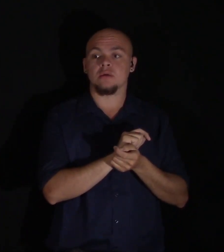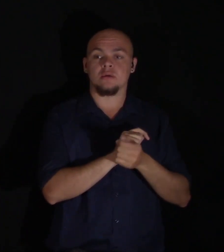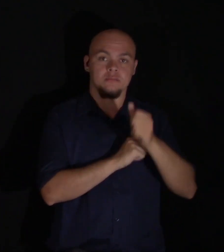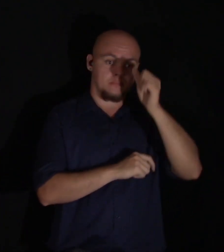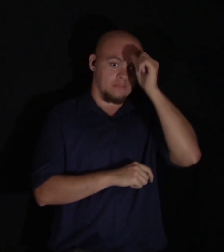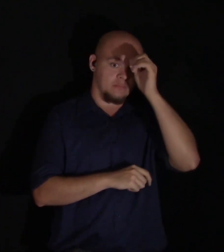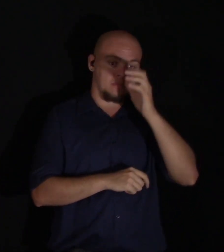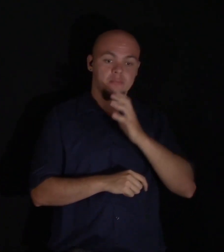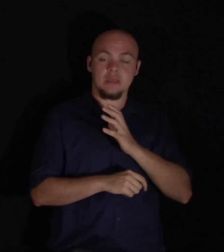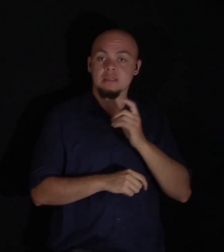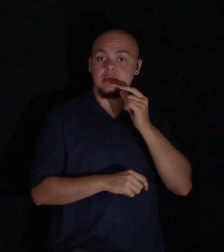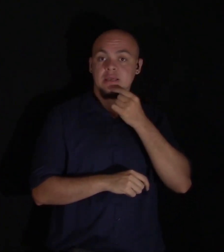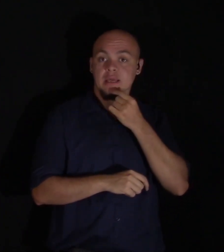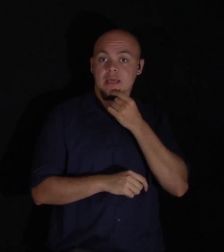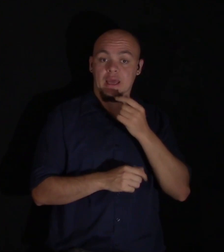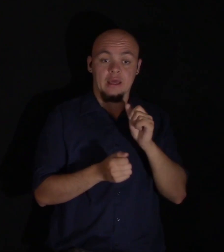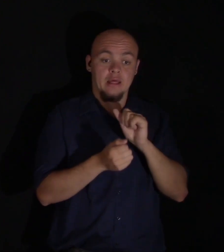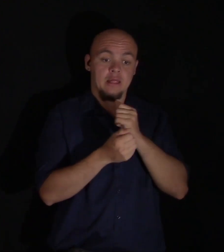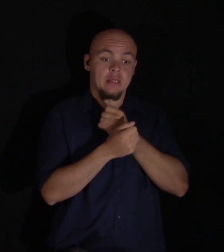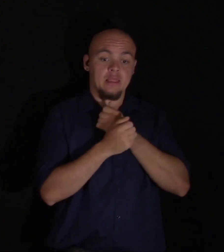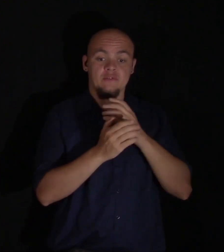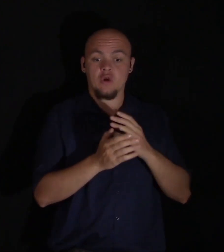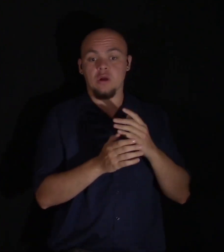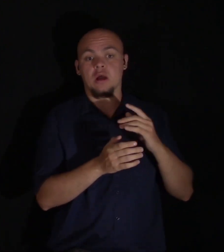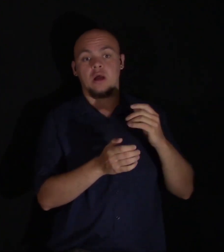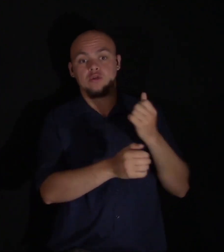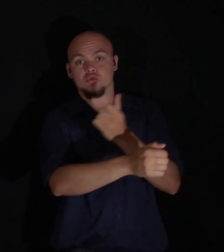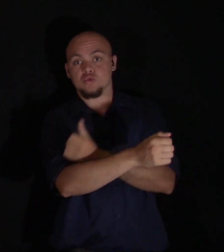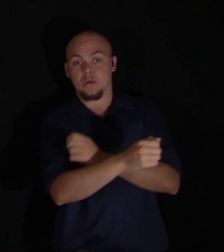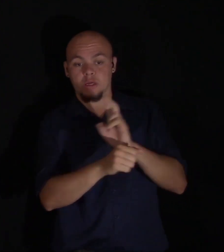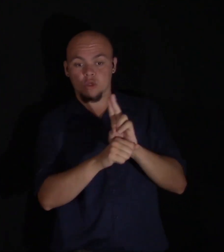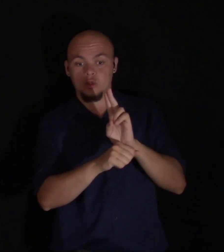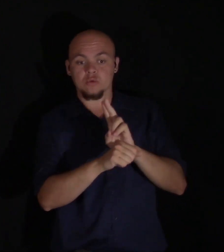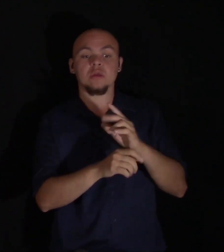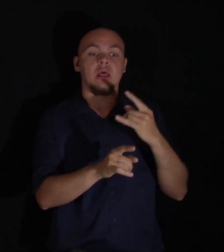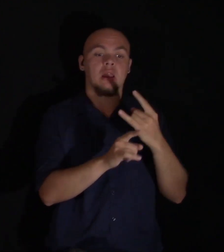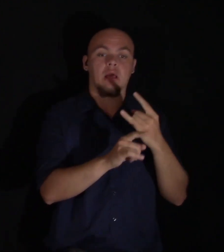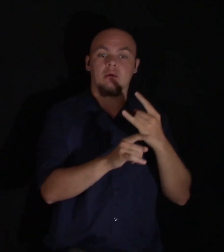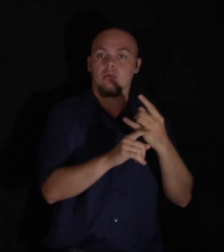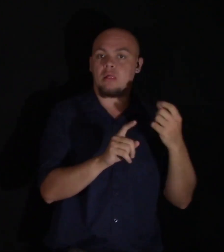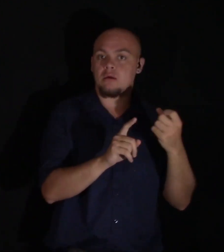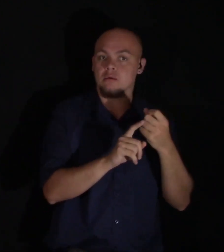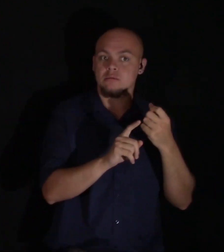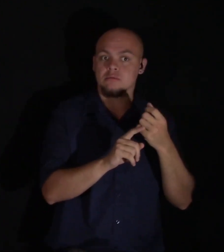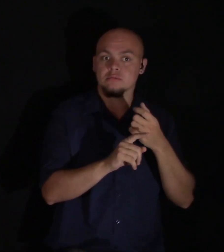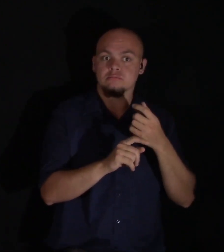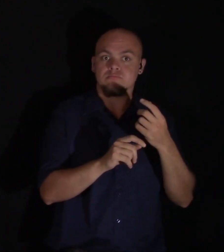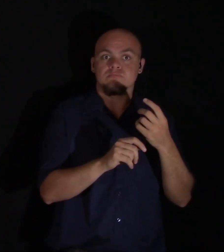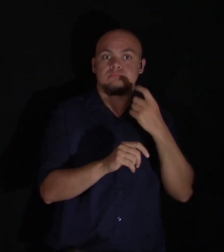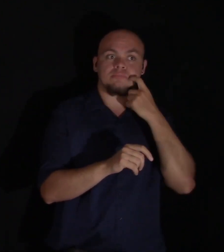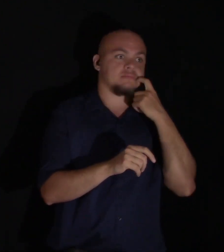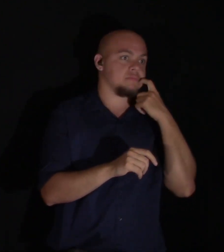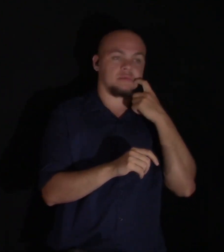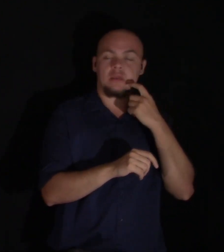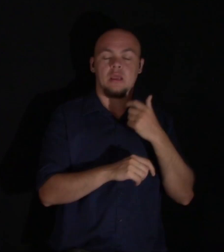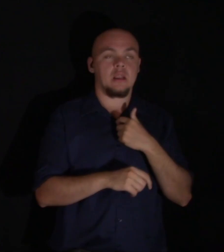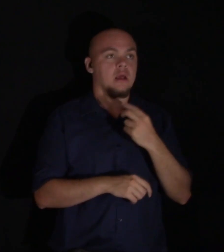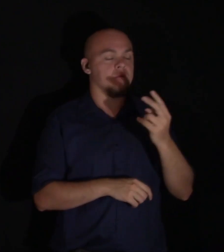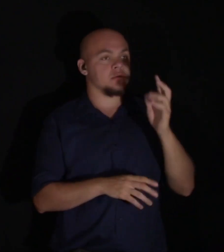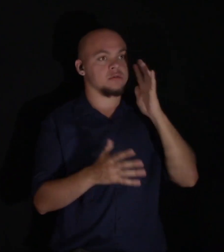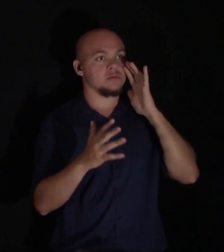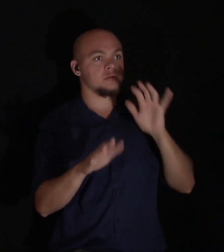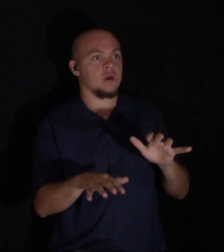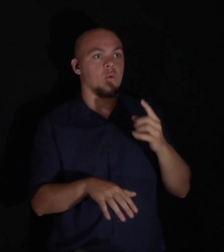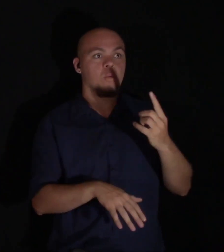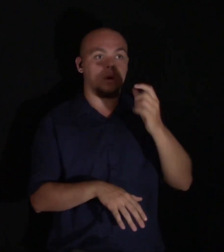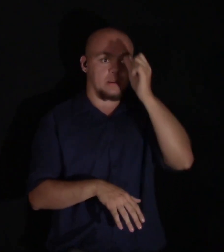drug user, and an abuser of alcohol. I was blindsided. One man